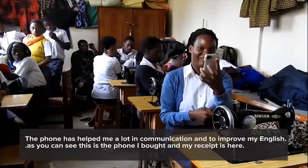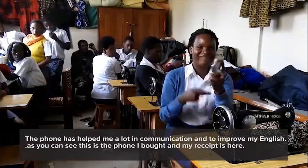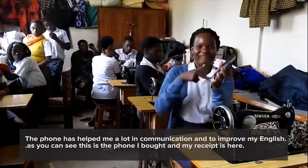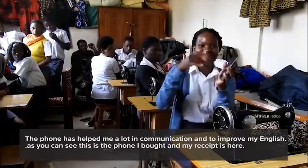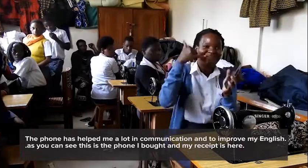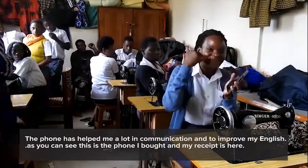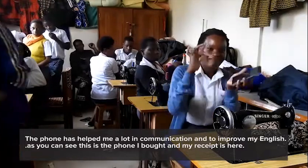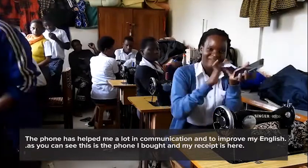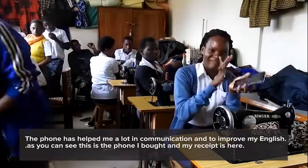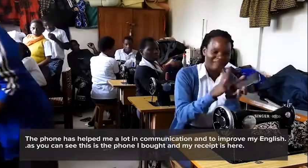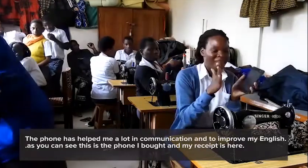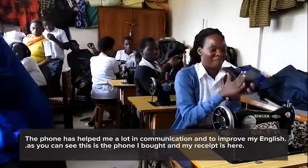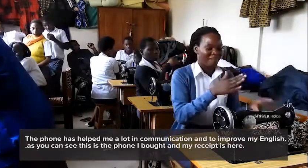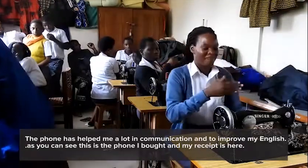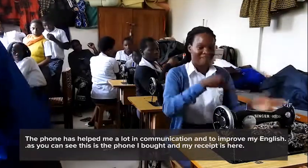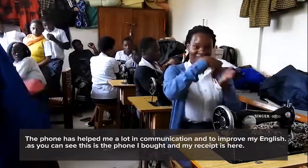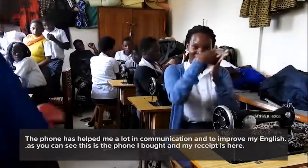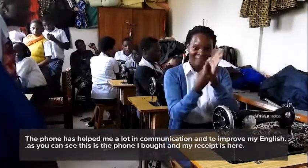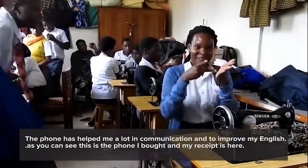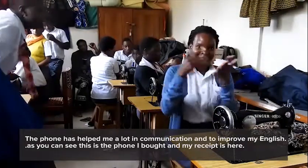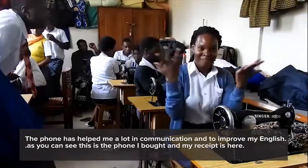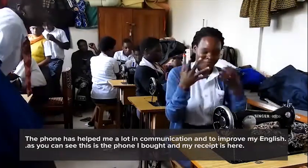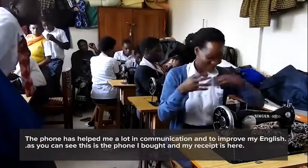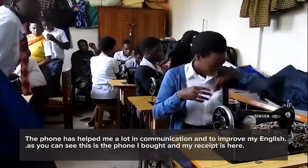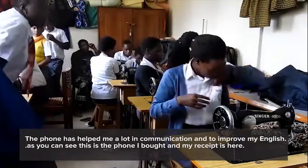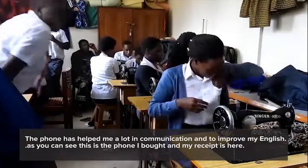this is the phone I bought and my receipt is here.